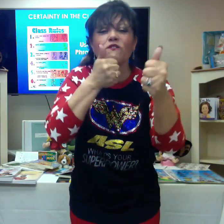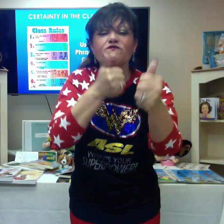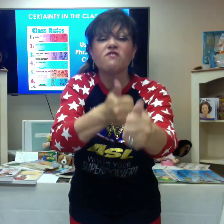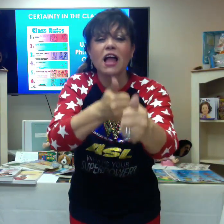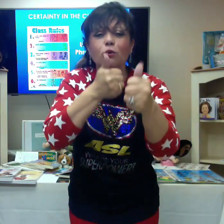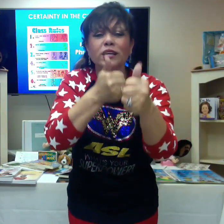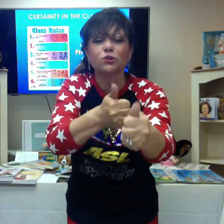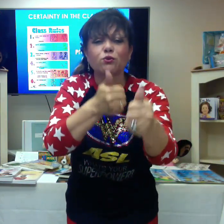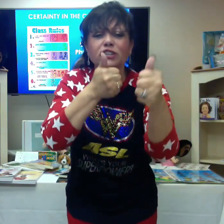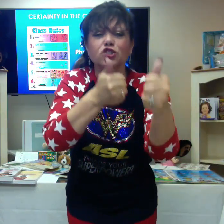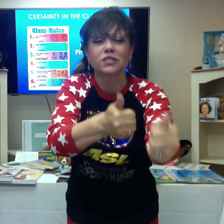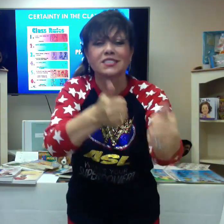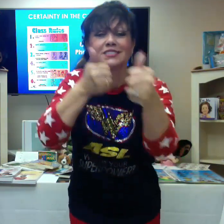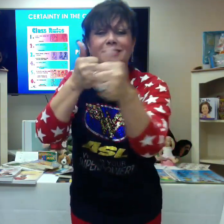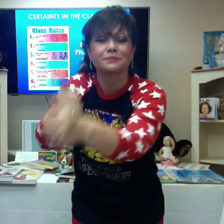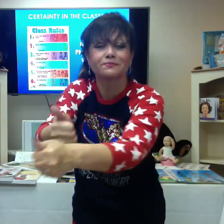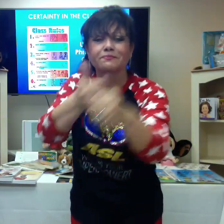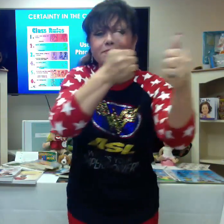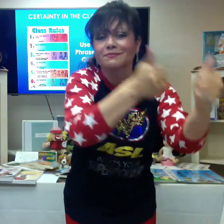We're following directions.